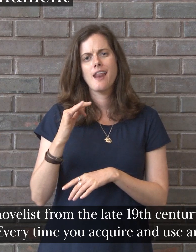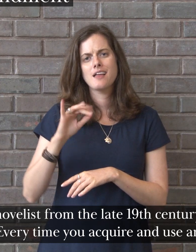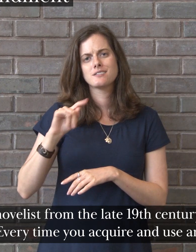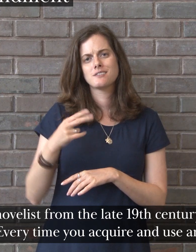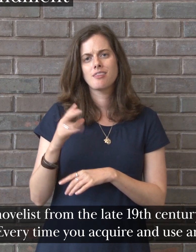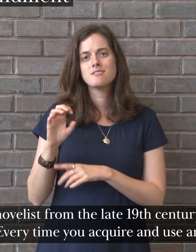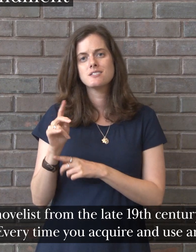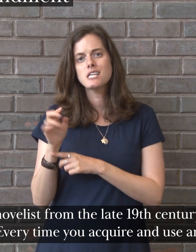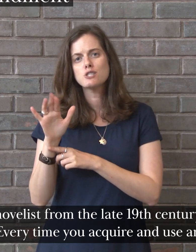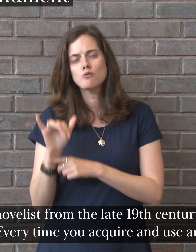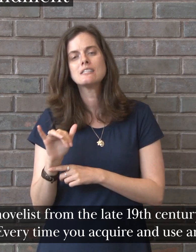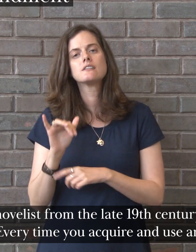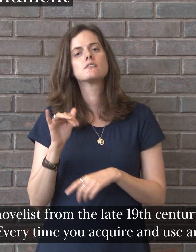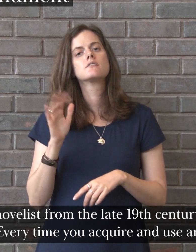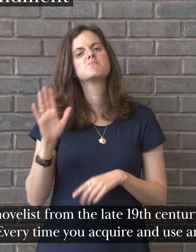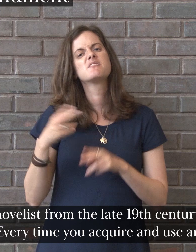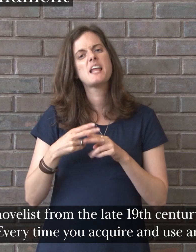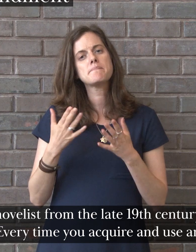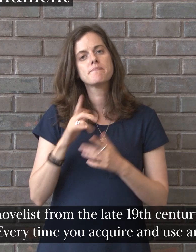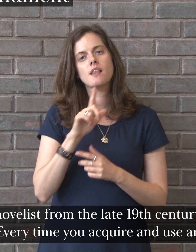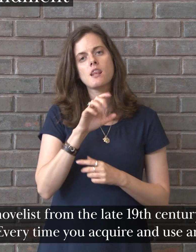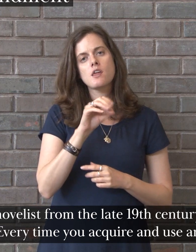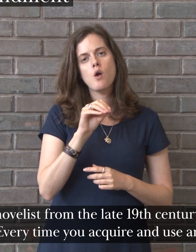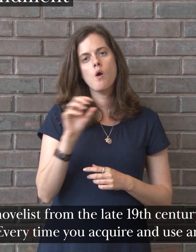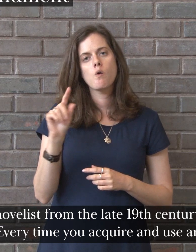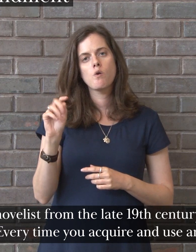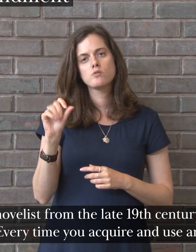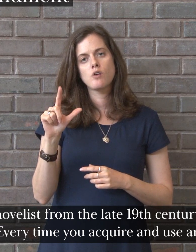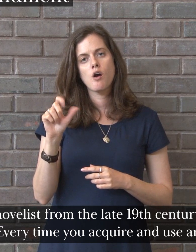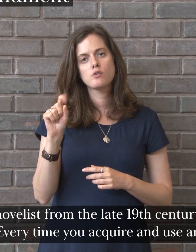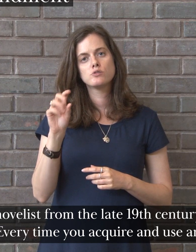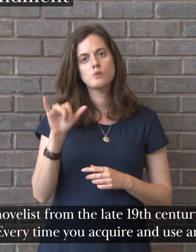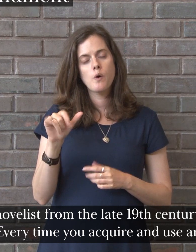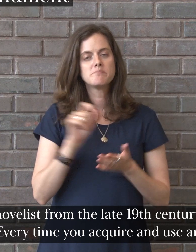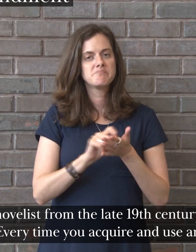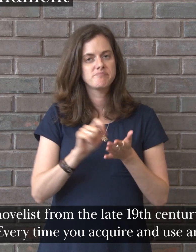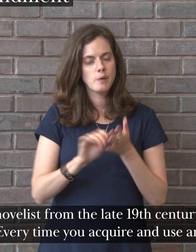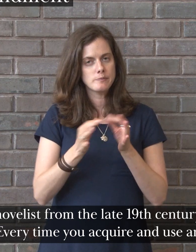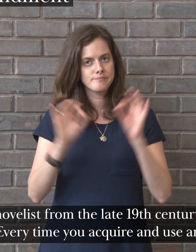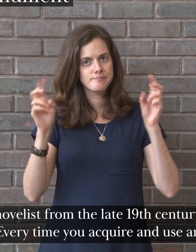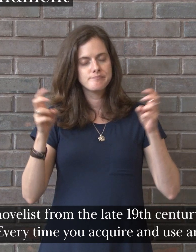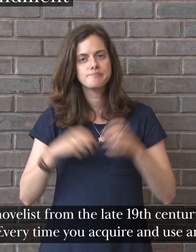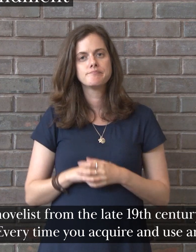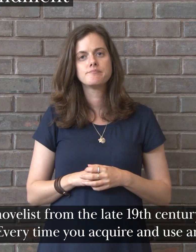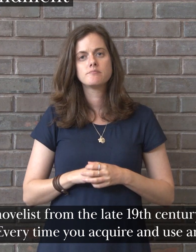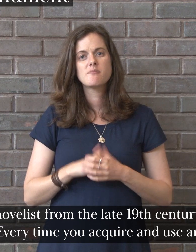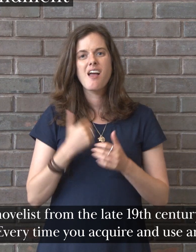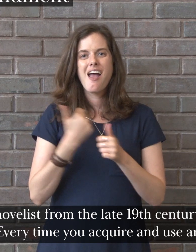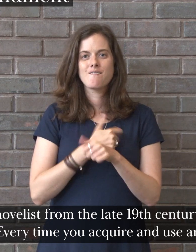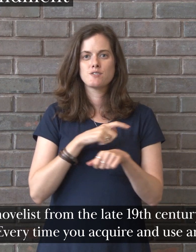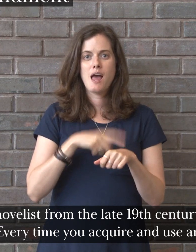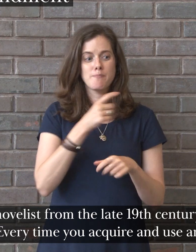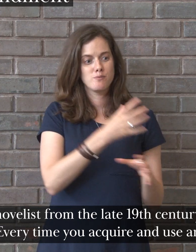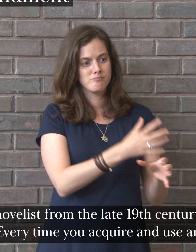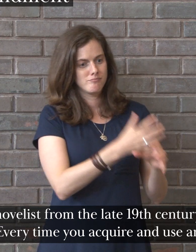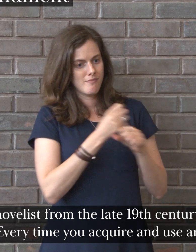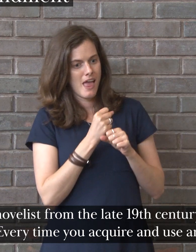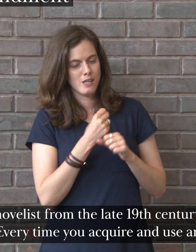named Leo Tolstoy said, Every time you acquire and use an